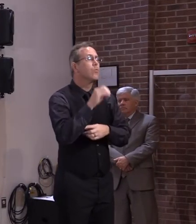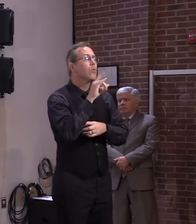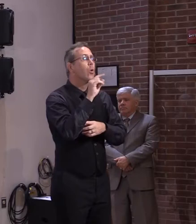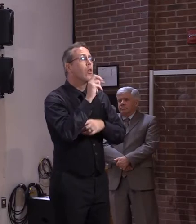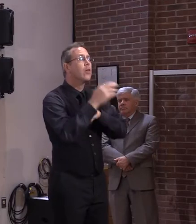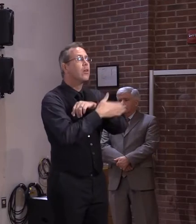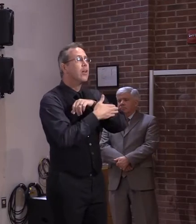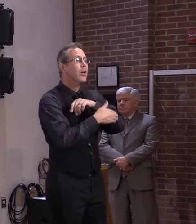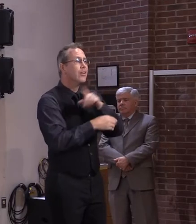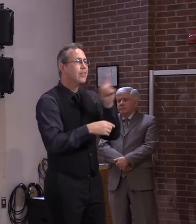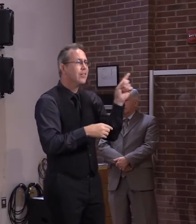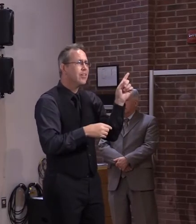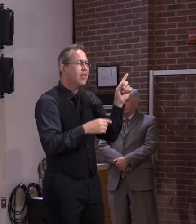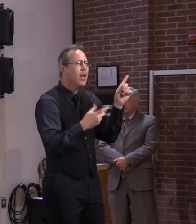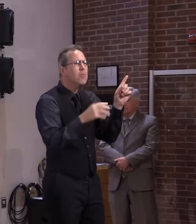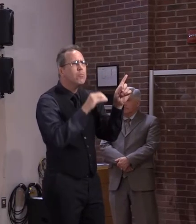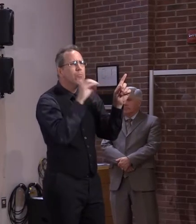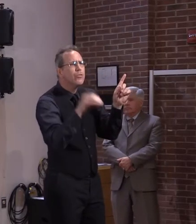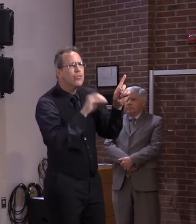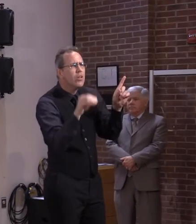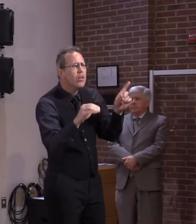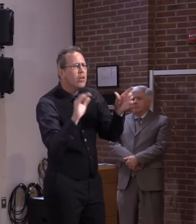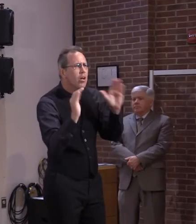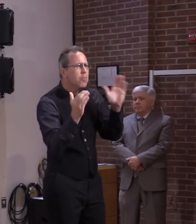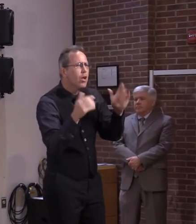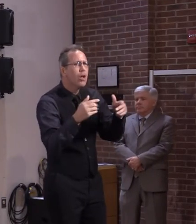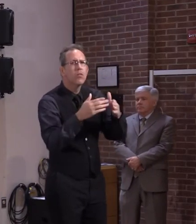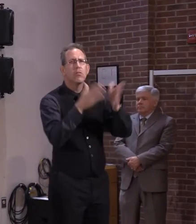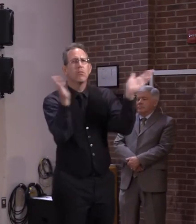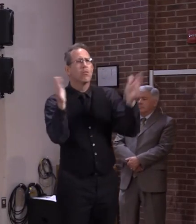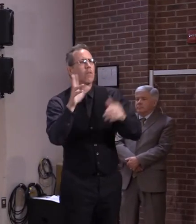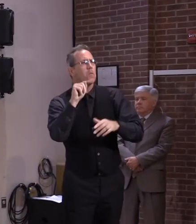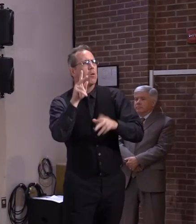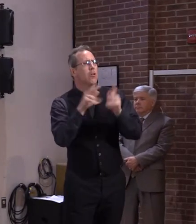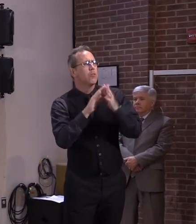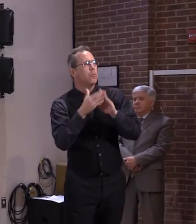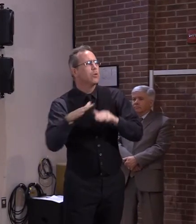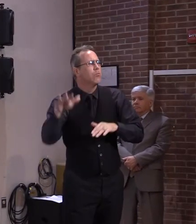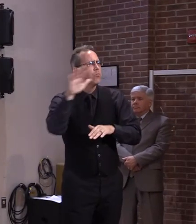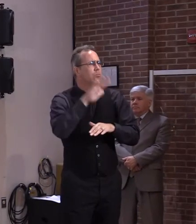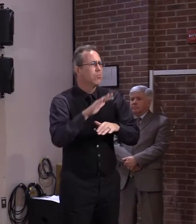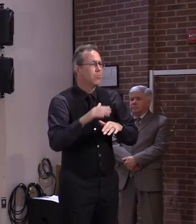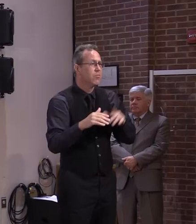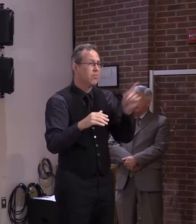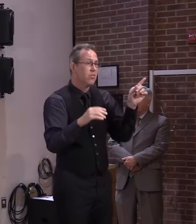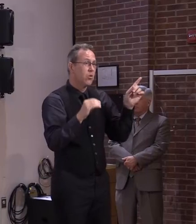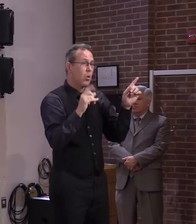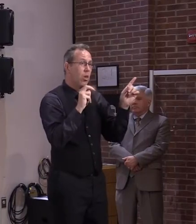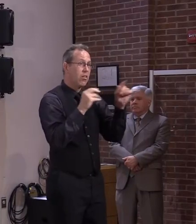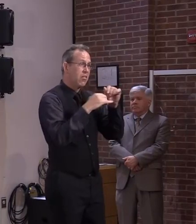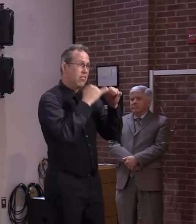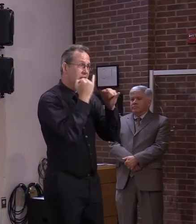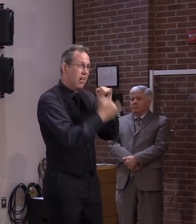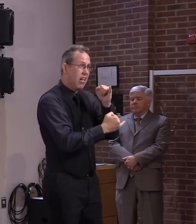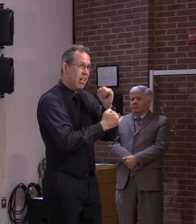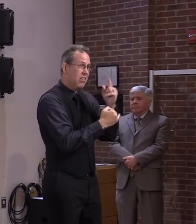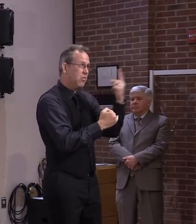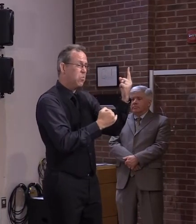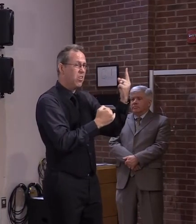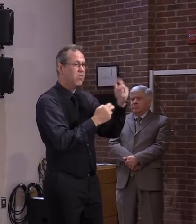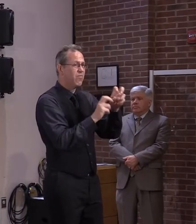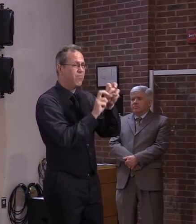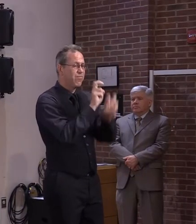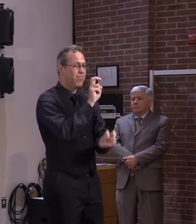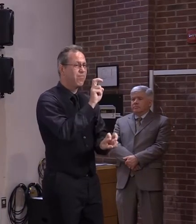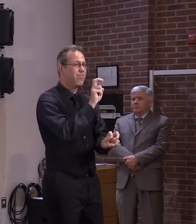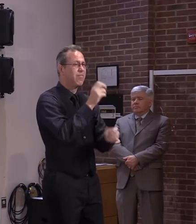to the rest of the state, it is not the lowest, but it is on the lower side. It's about the